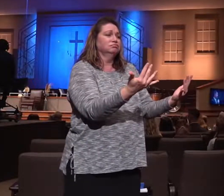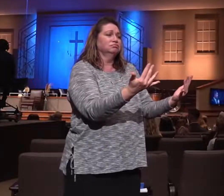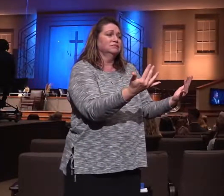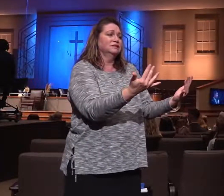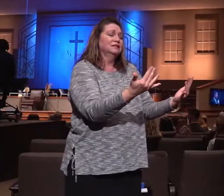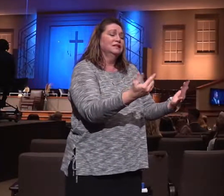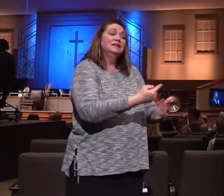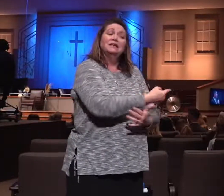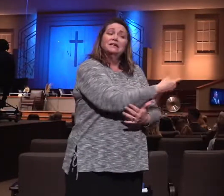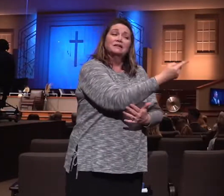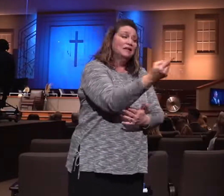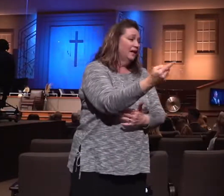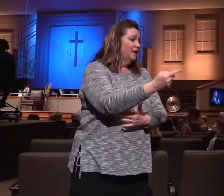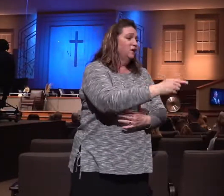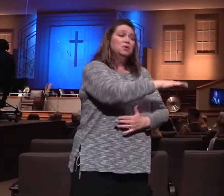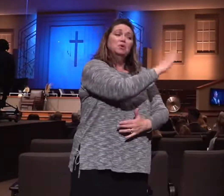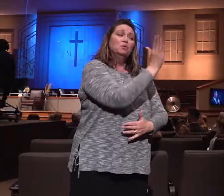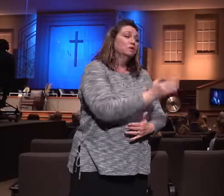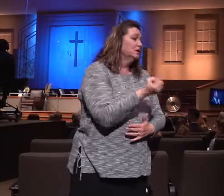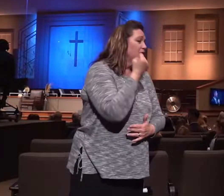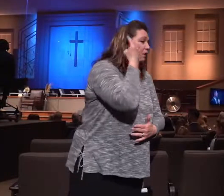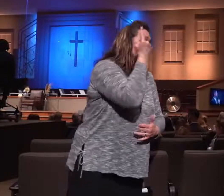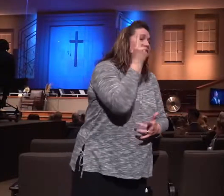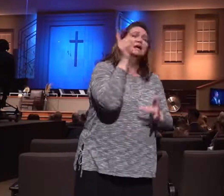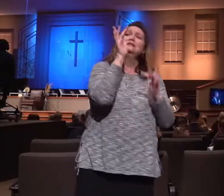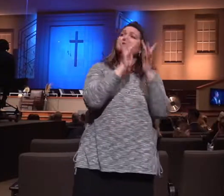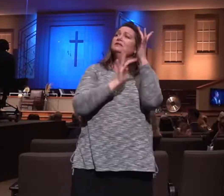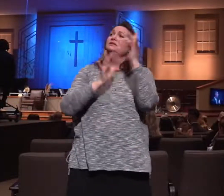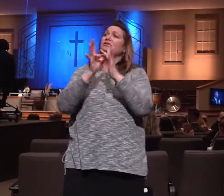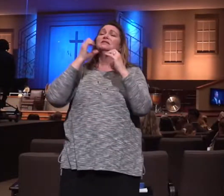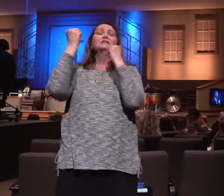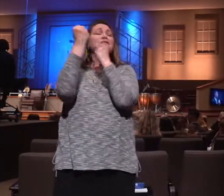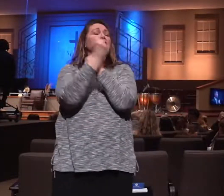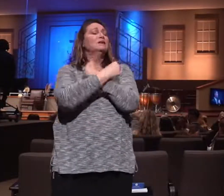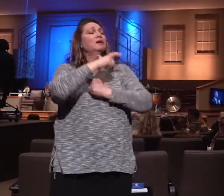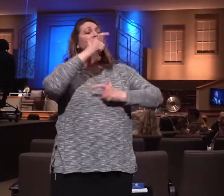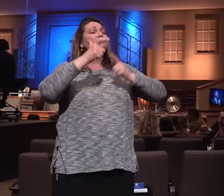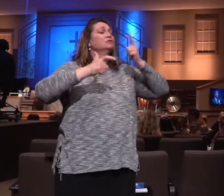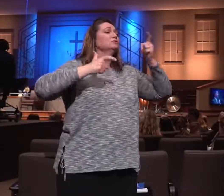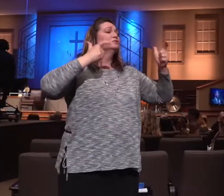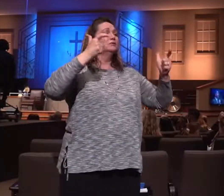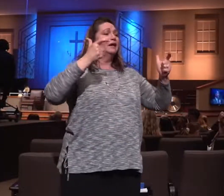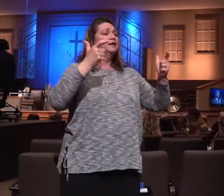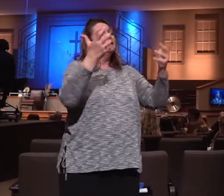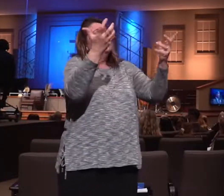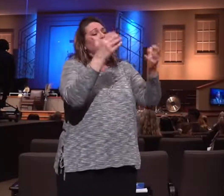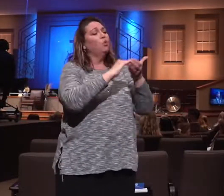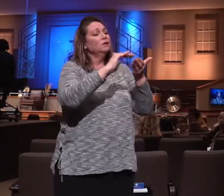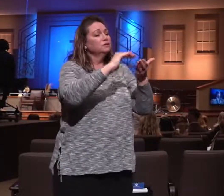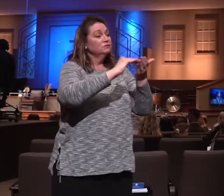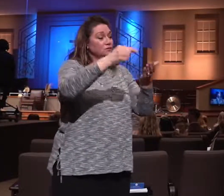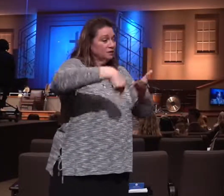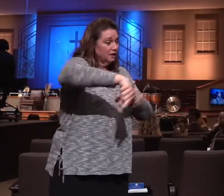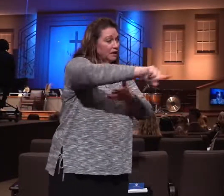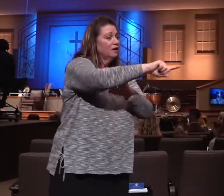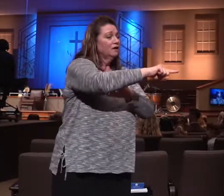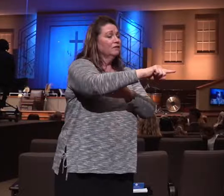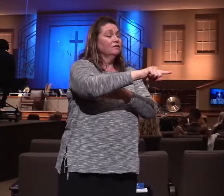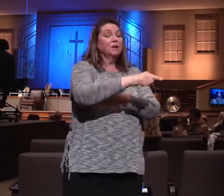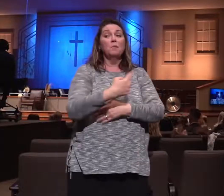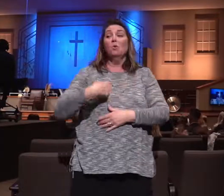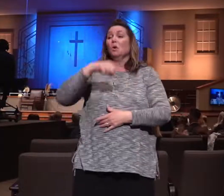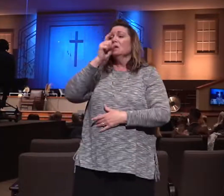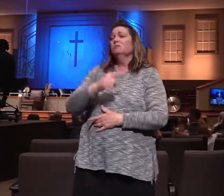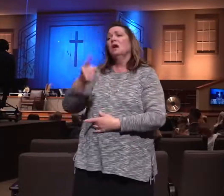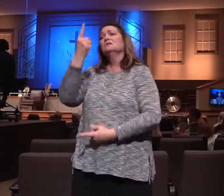the love of Christ, the joy of sins forgiven. Oh, let us